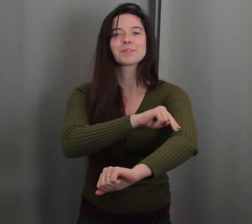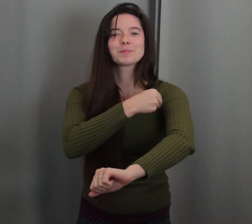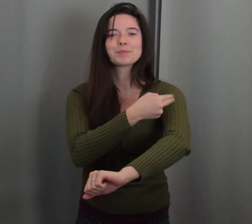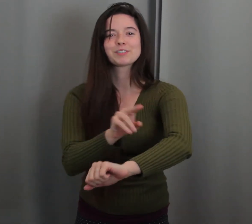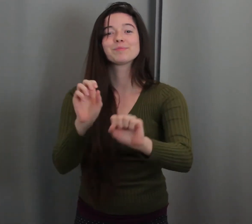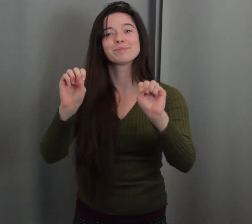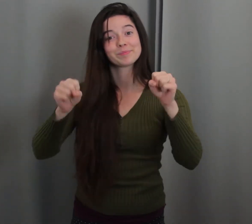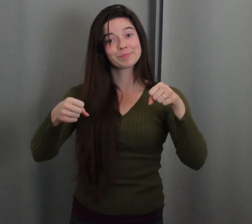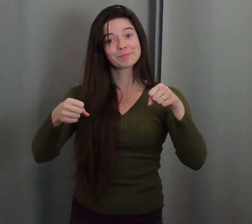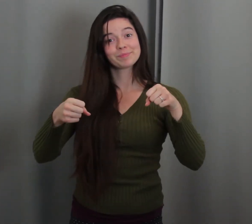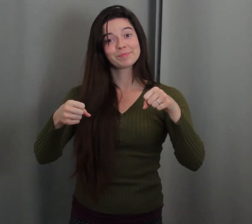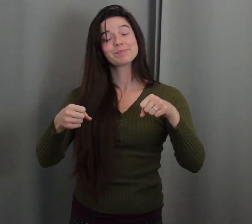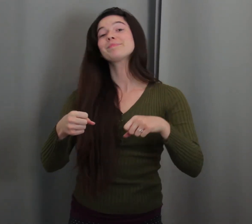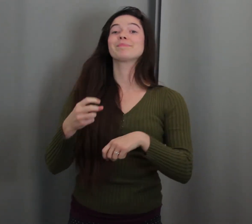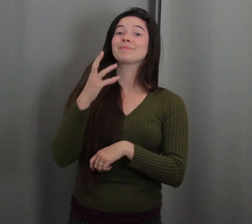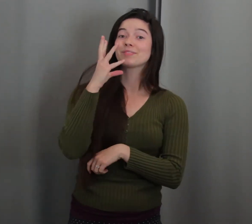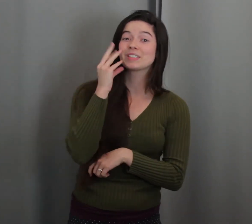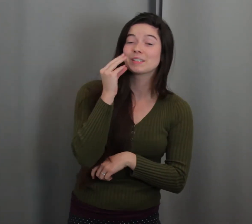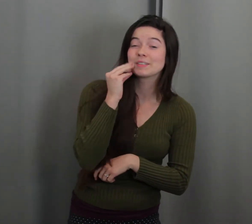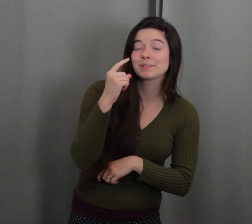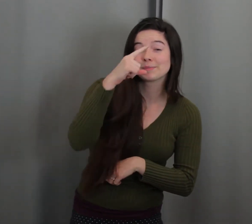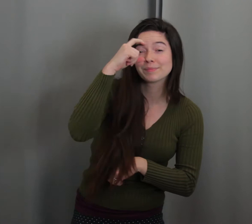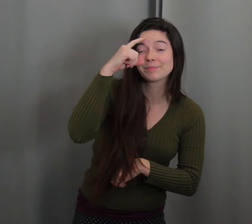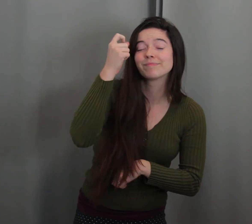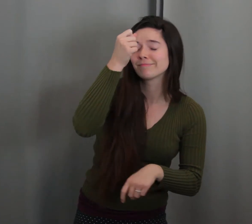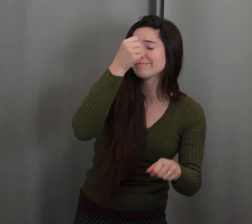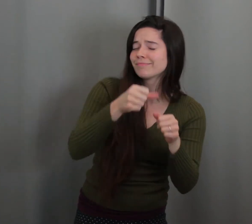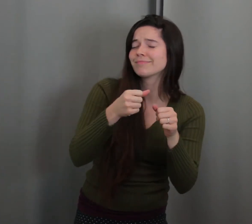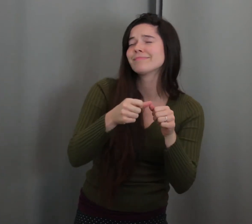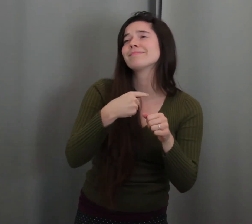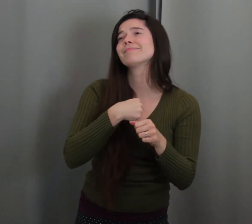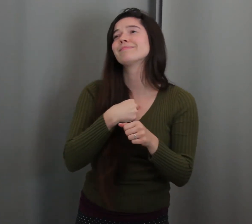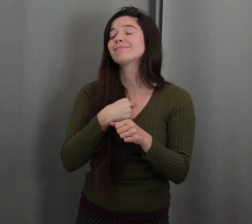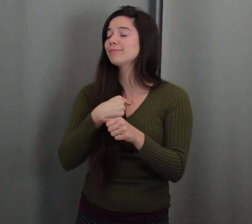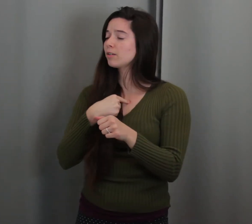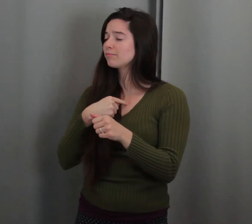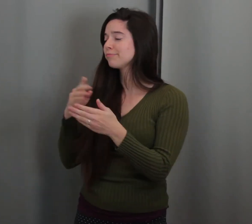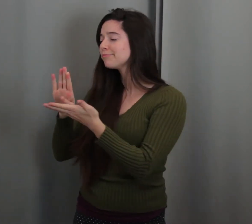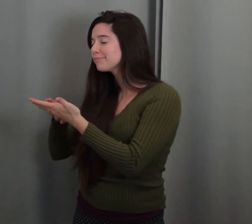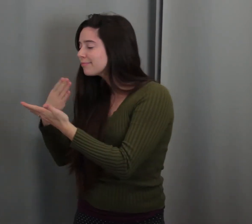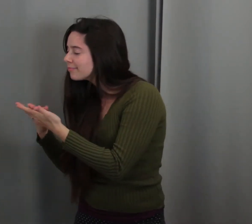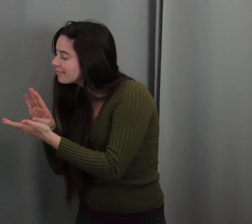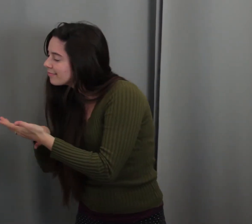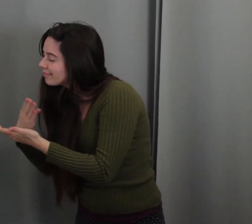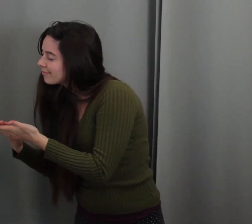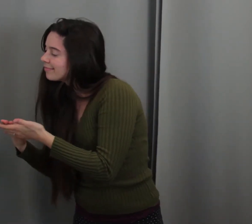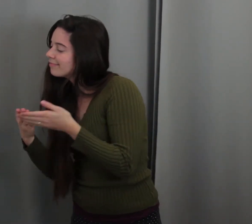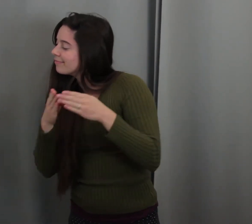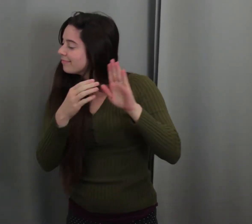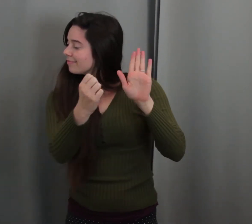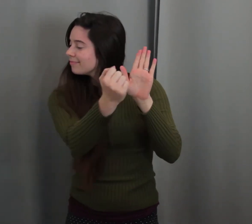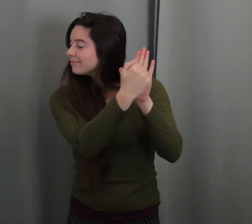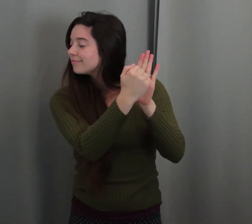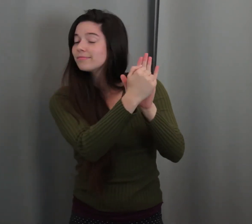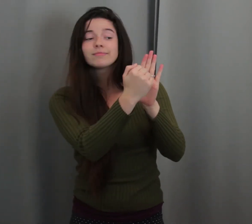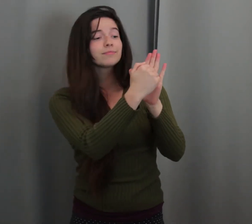Why, he's hardly taller than my 8-year-old, I thought, as I stared at the